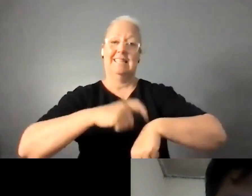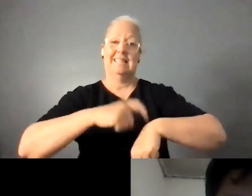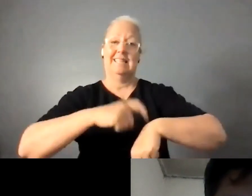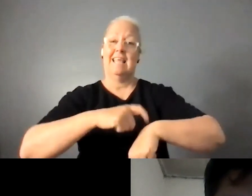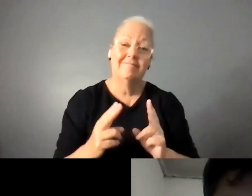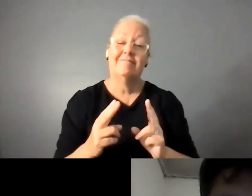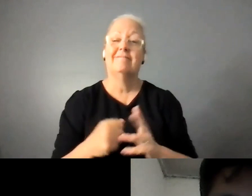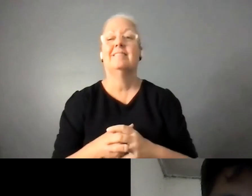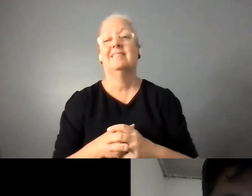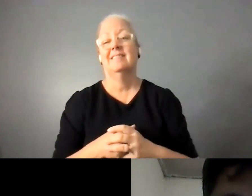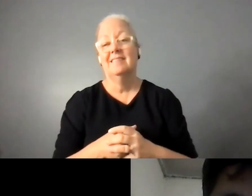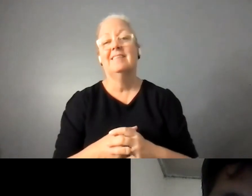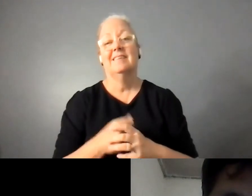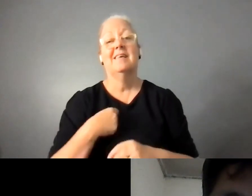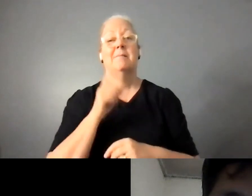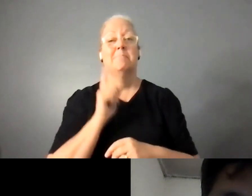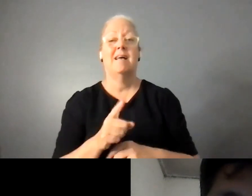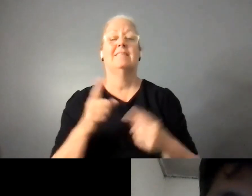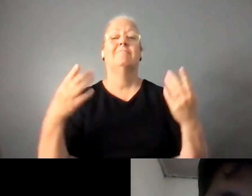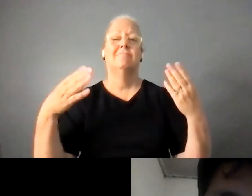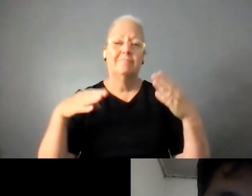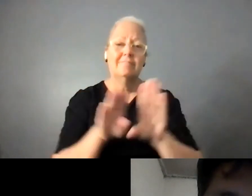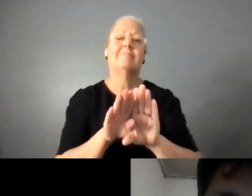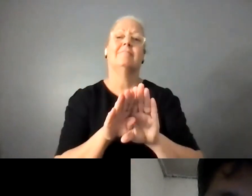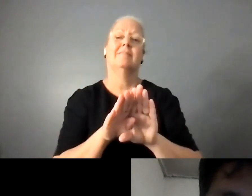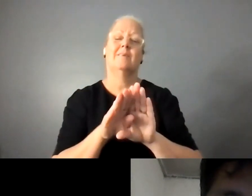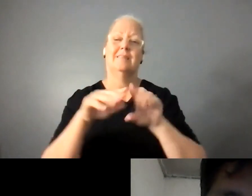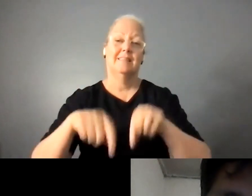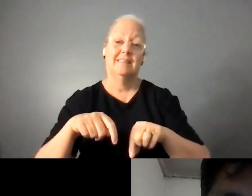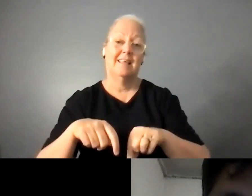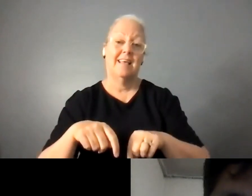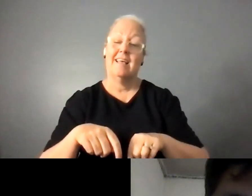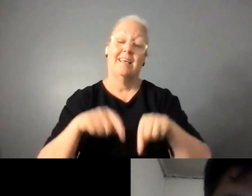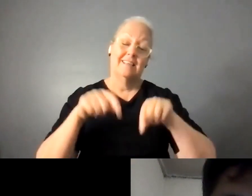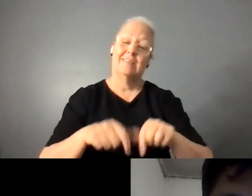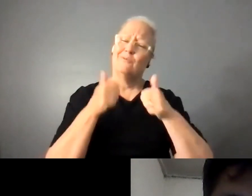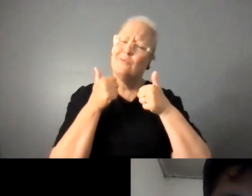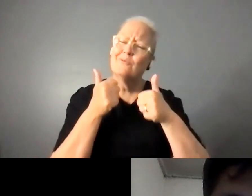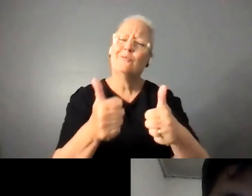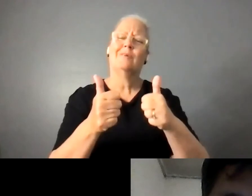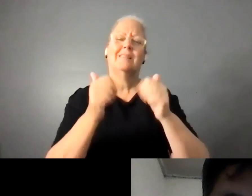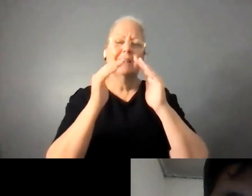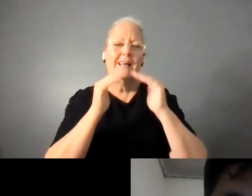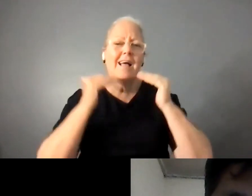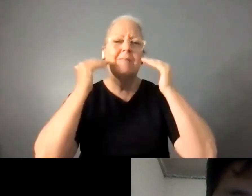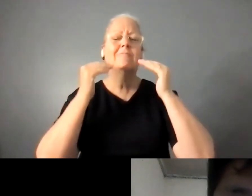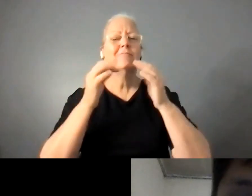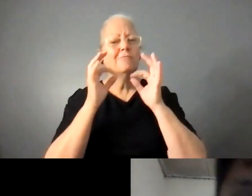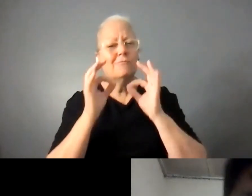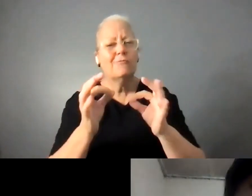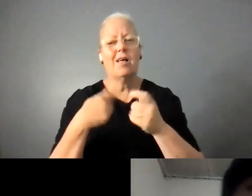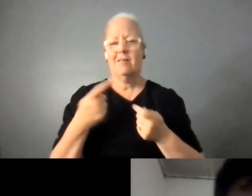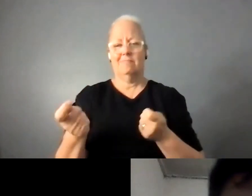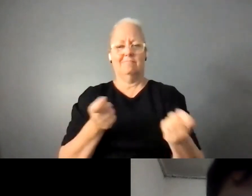And I have to conclude this session. It's been a wonderful time and session. What do you